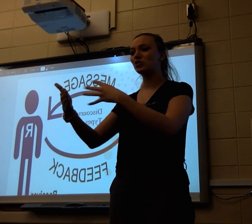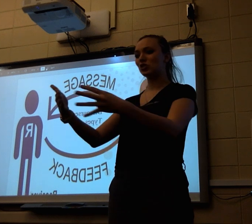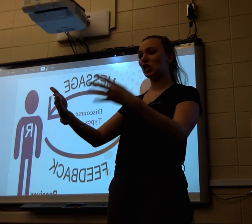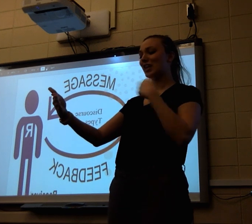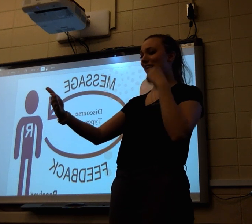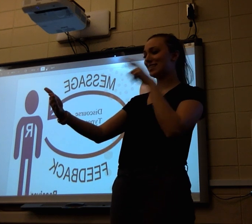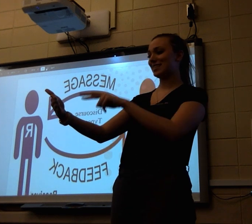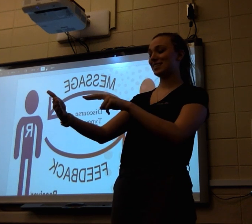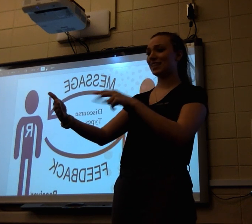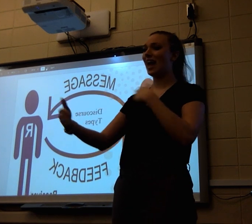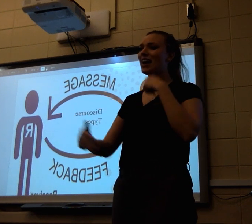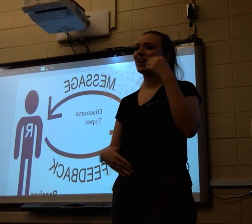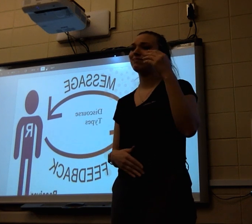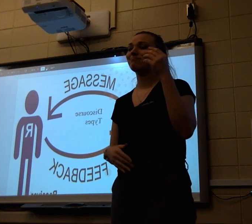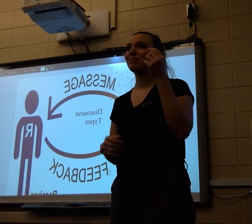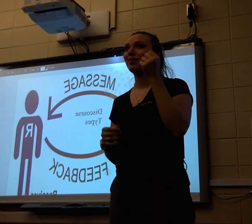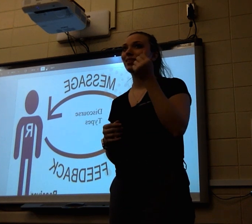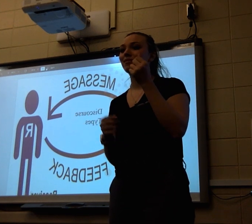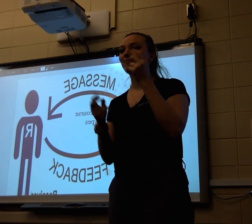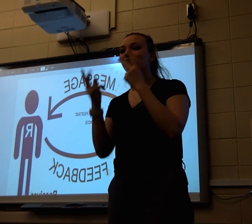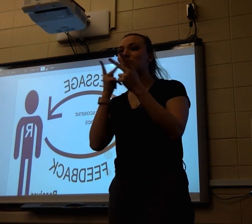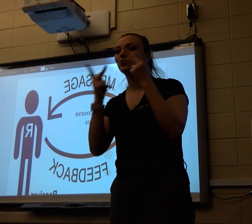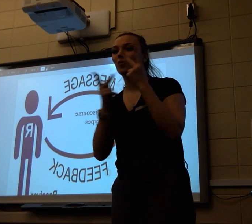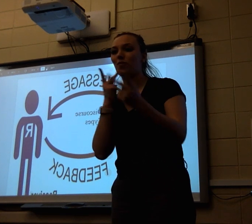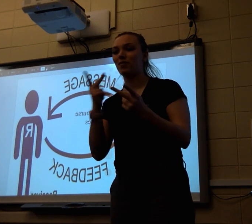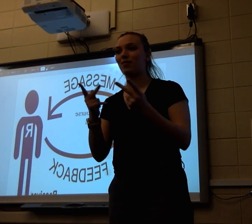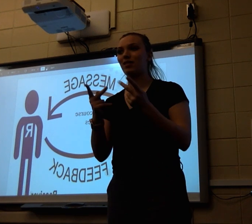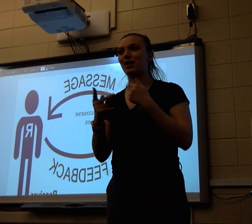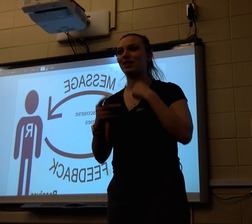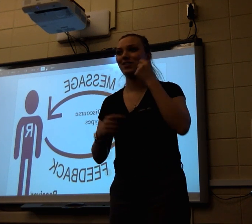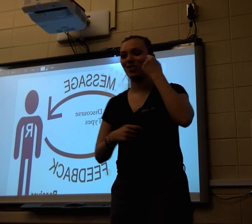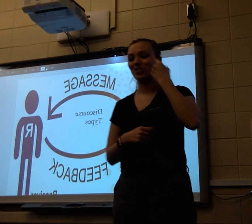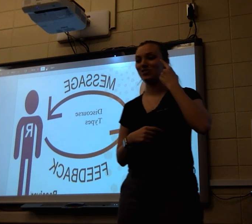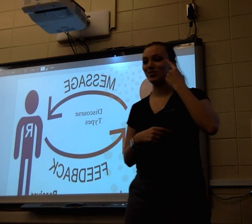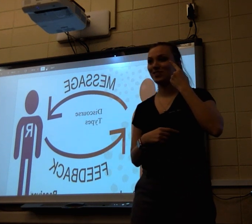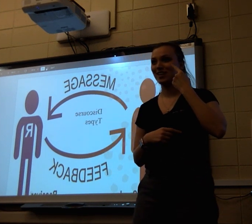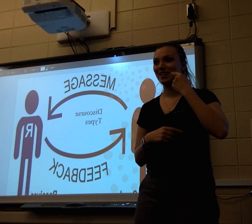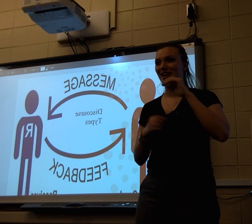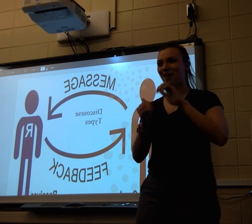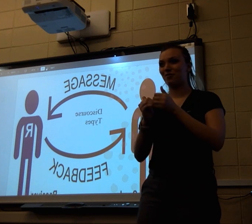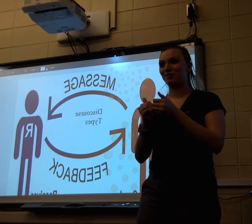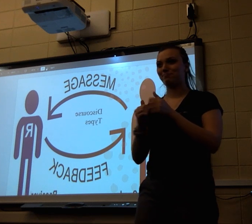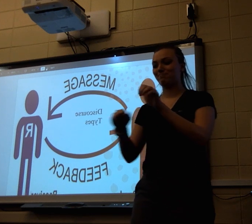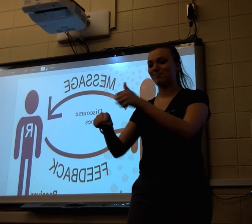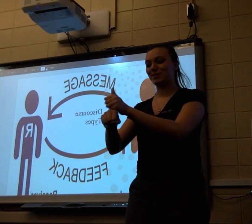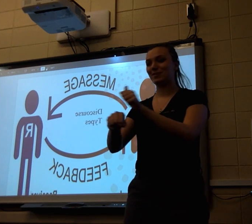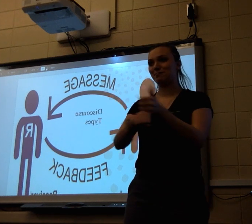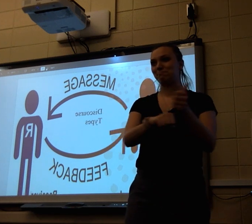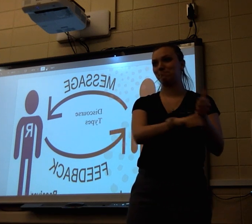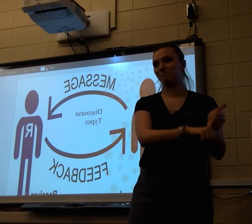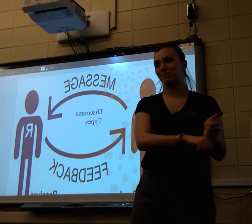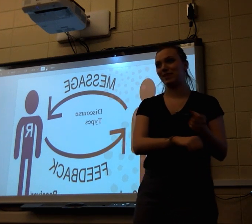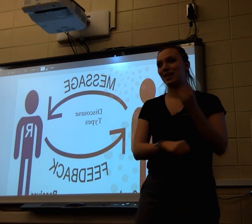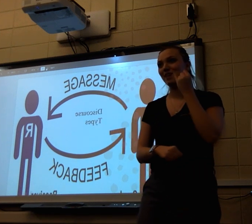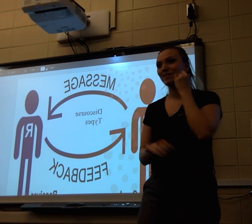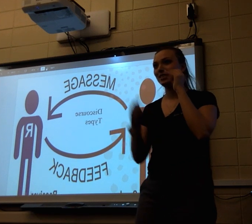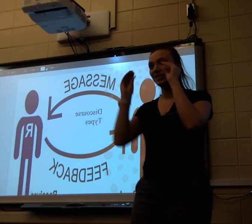then at least I have the visual of how I can set it up in space. If the teacher's talking about a specific piece on the handout, trust me, I do this all the